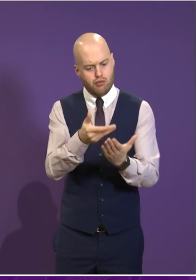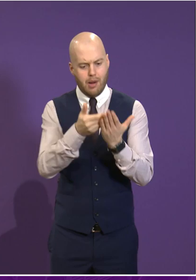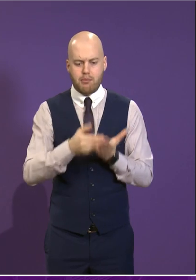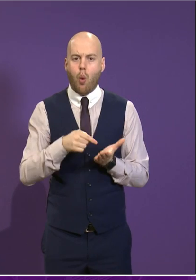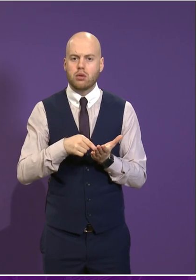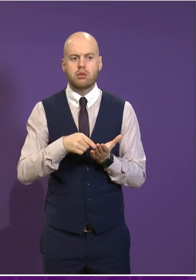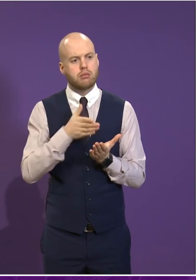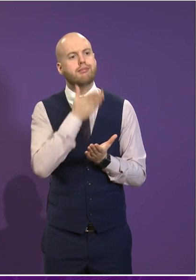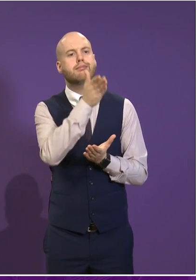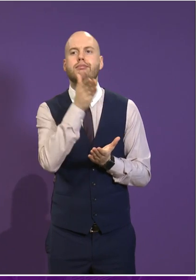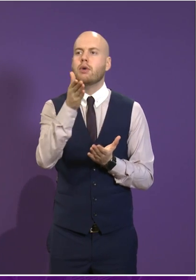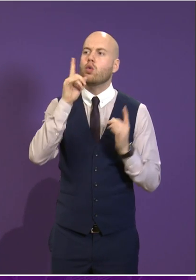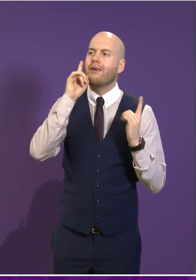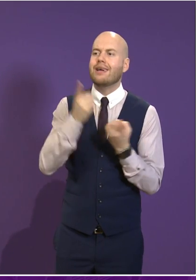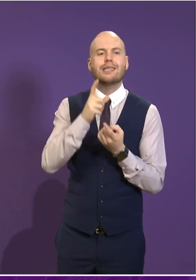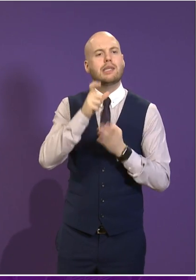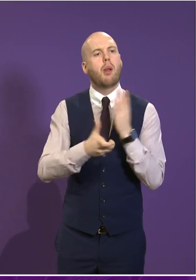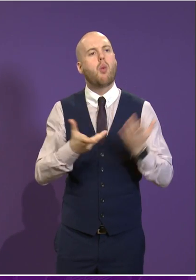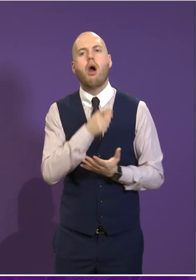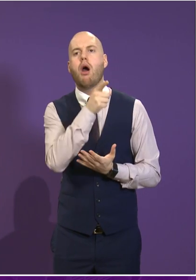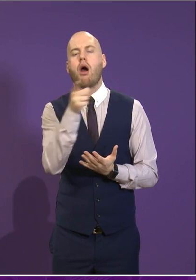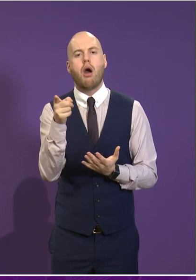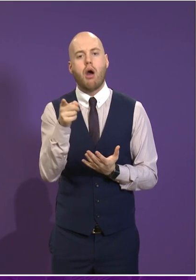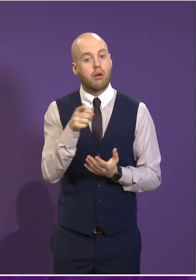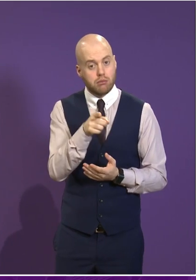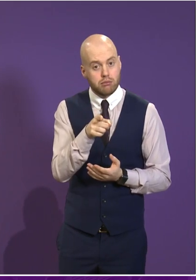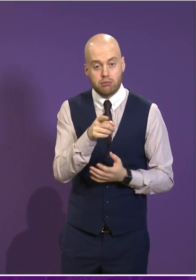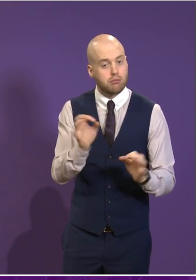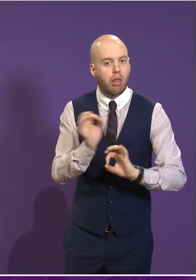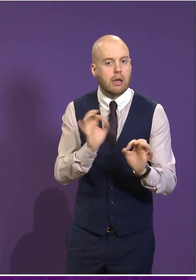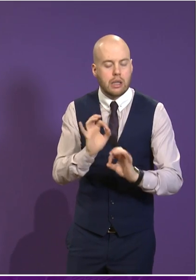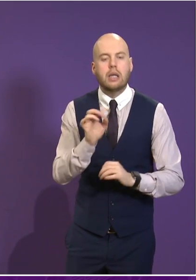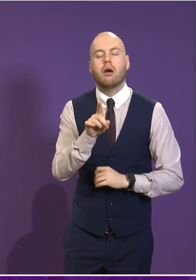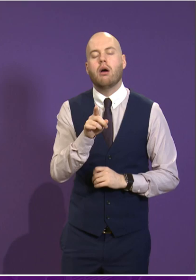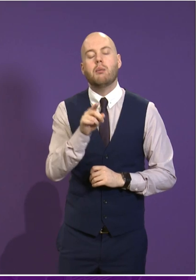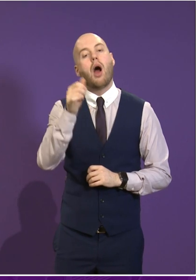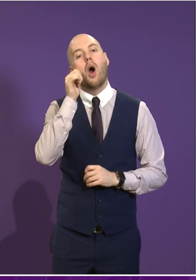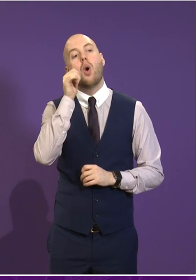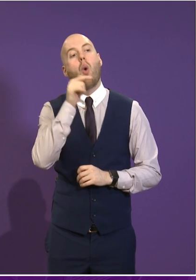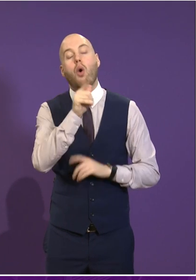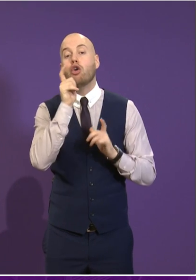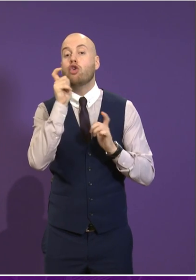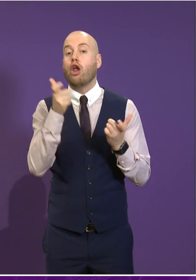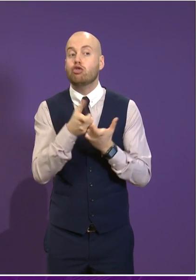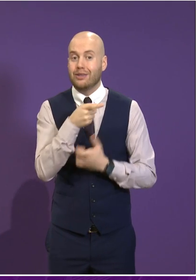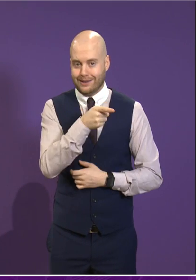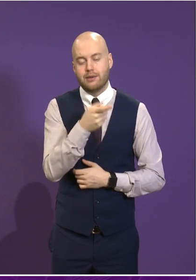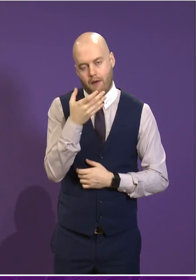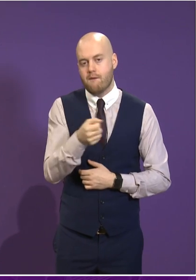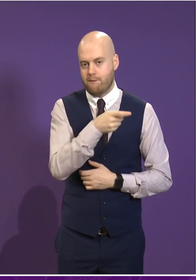want to know whether you do, actually. We know that colleges report destinations, and one of the measures in maybe measuring